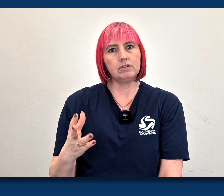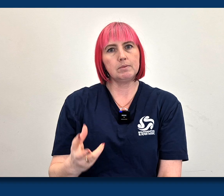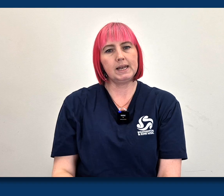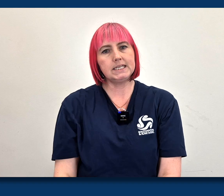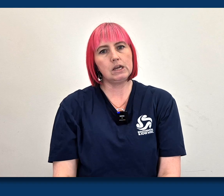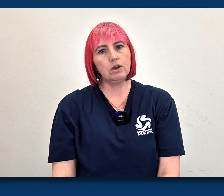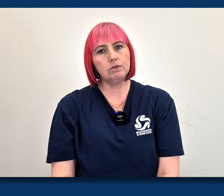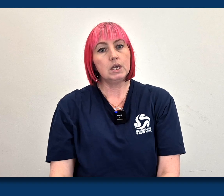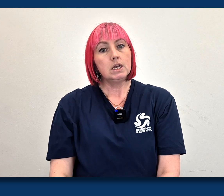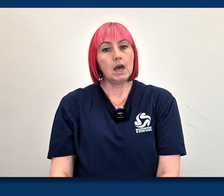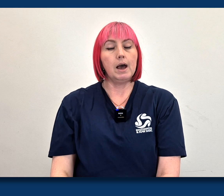melody go.